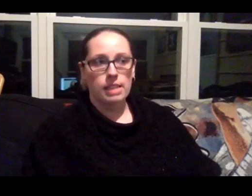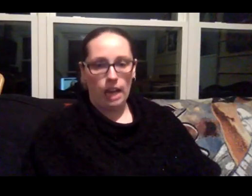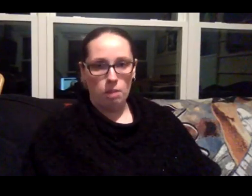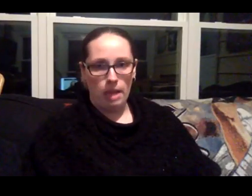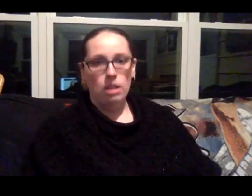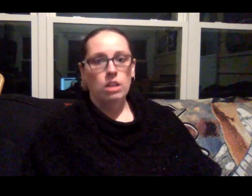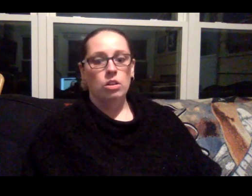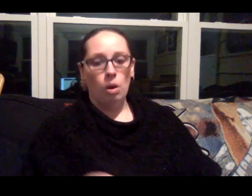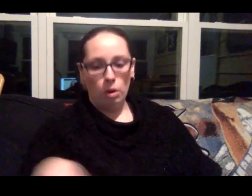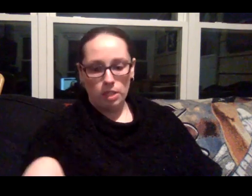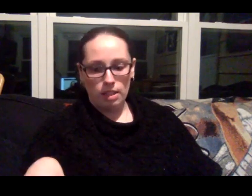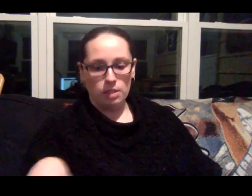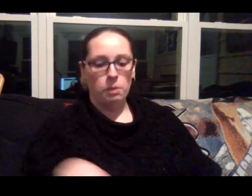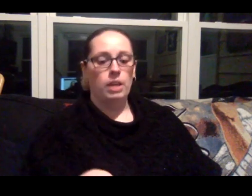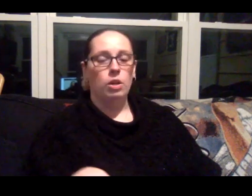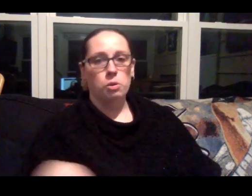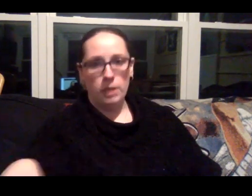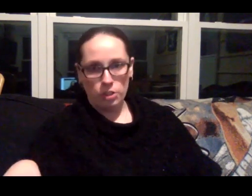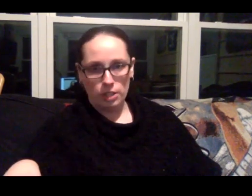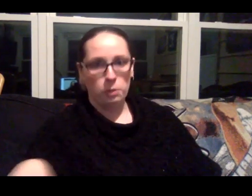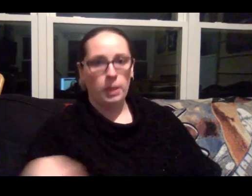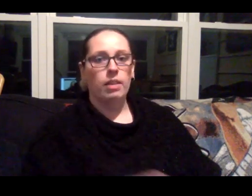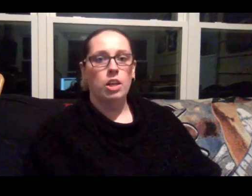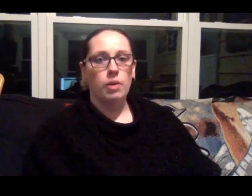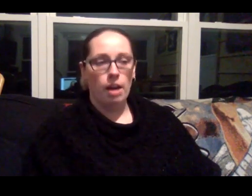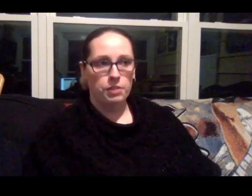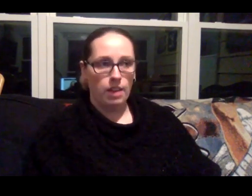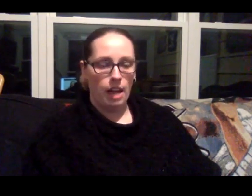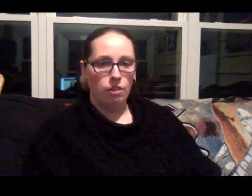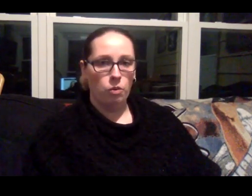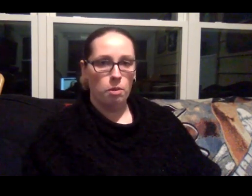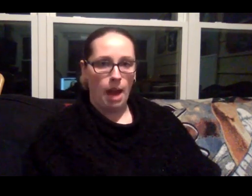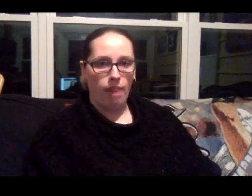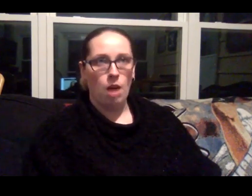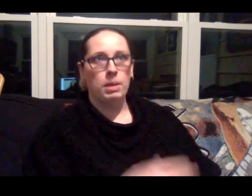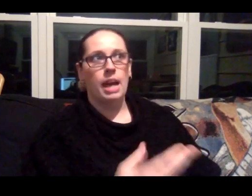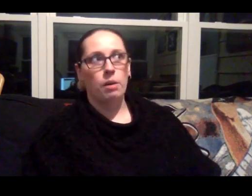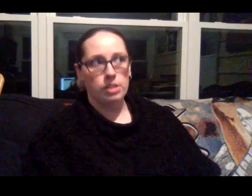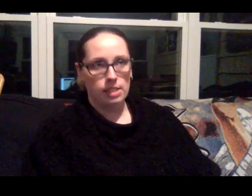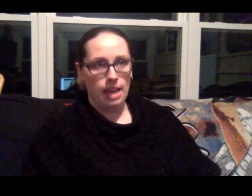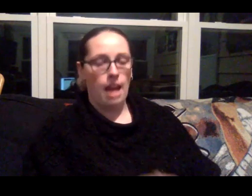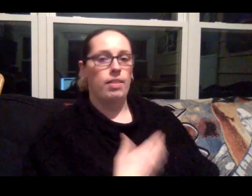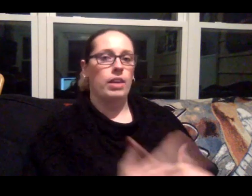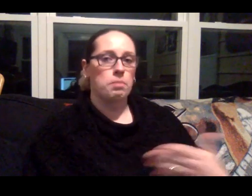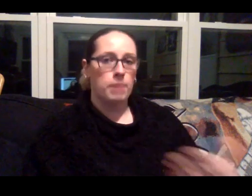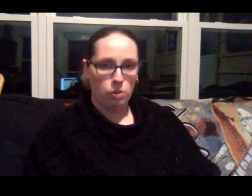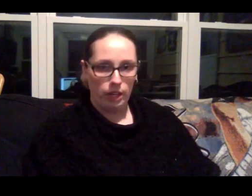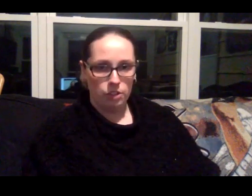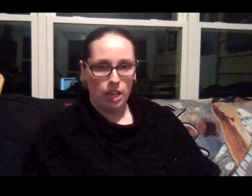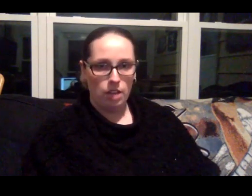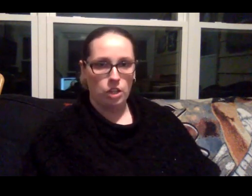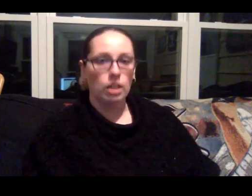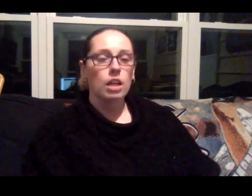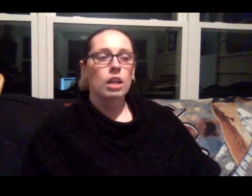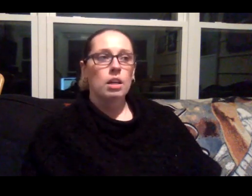is to then document no OT this week, no speech this week. And then you have to then do the math. How many hours is that? And then the compensatory